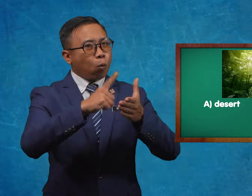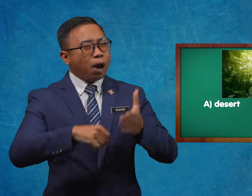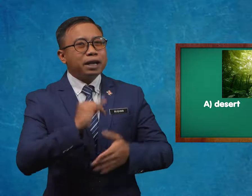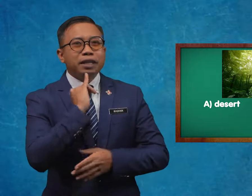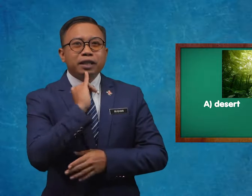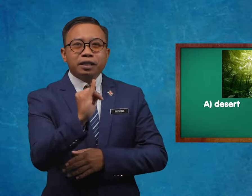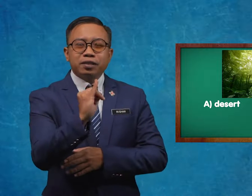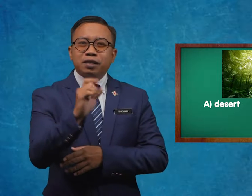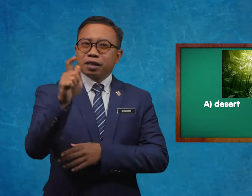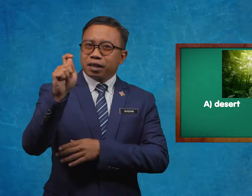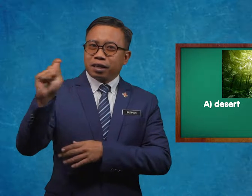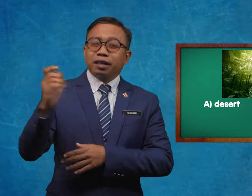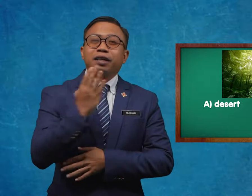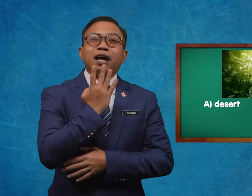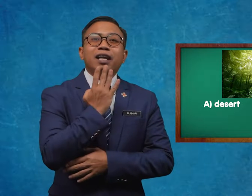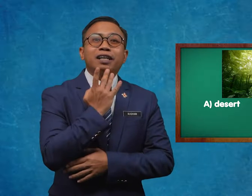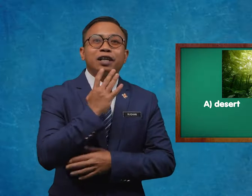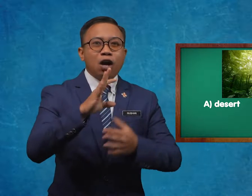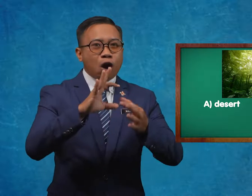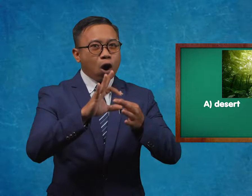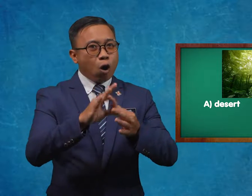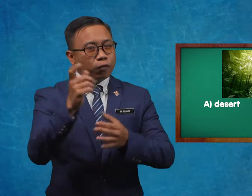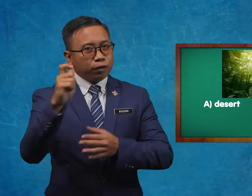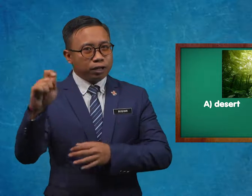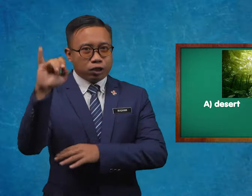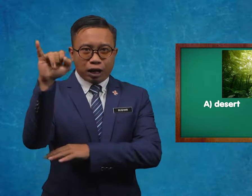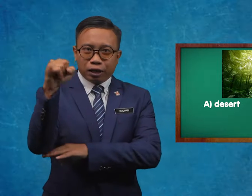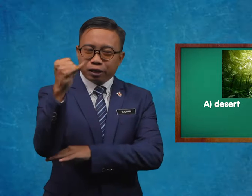What is the color of the jungle?